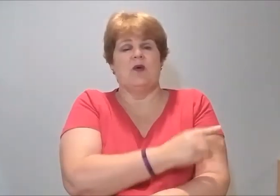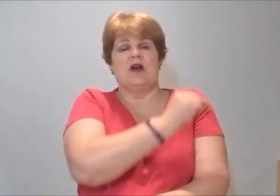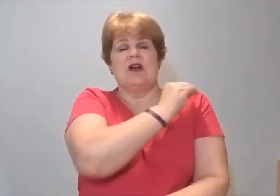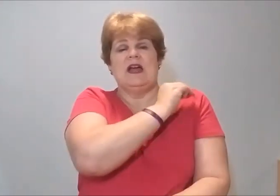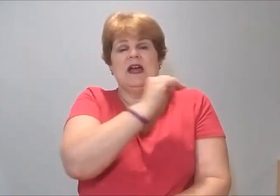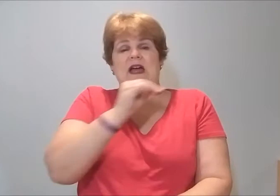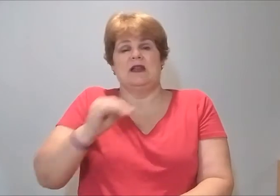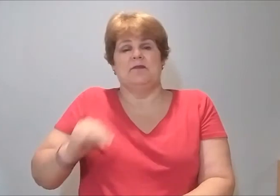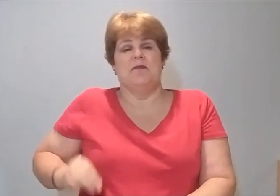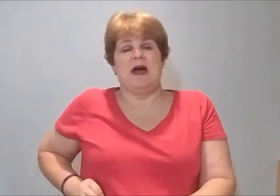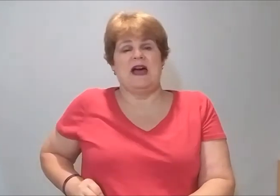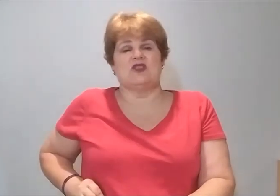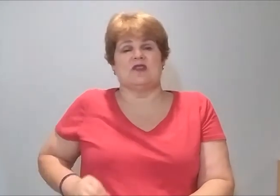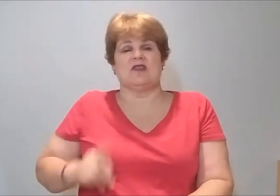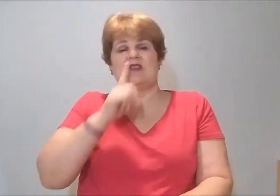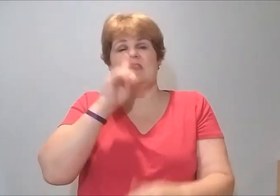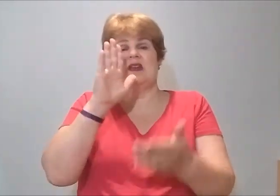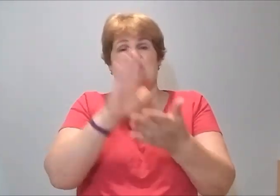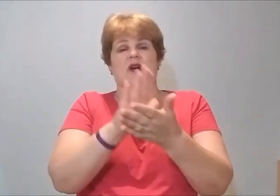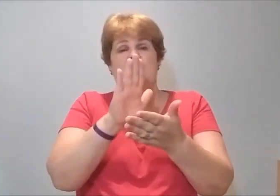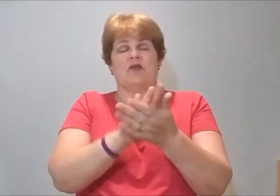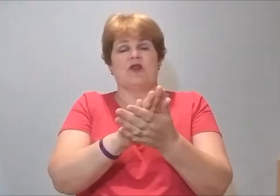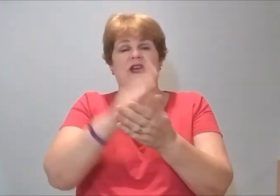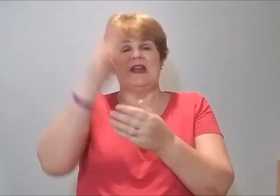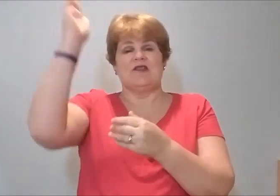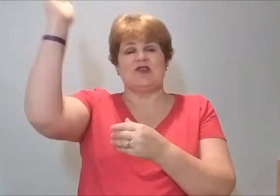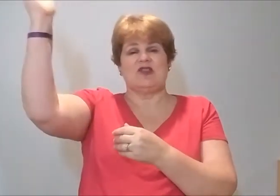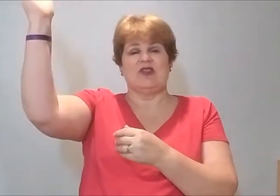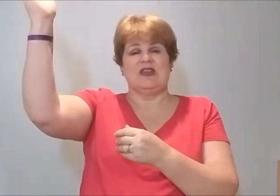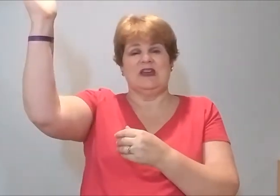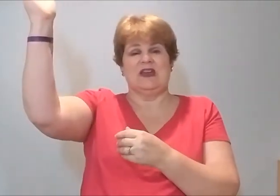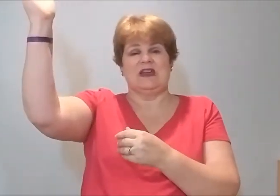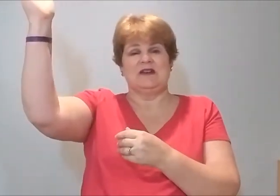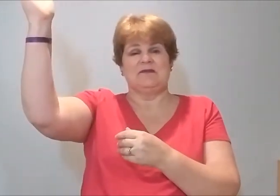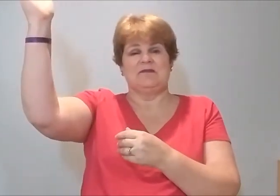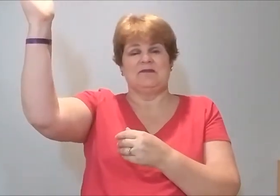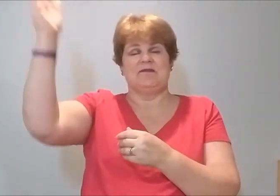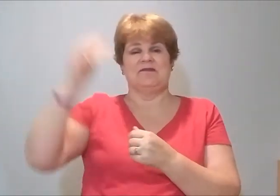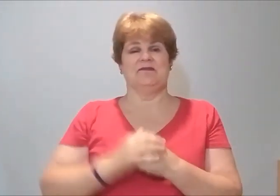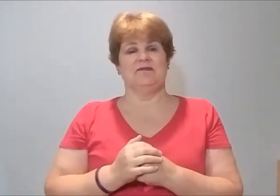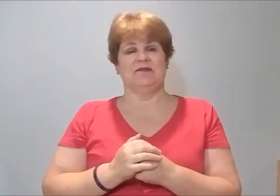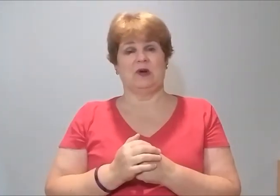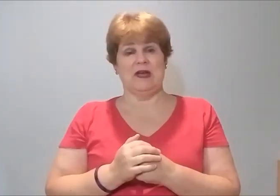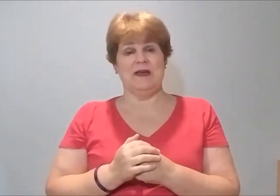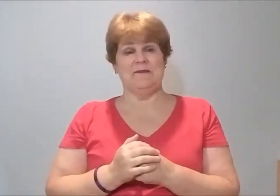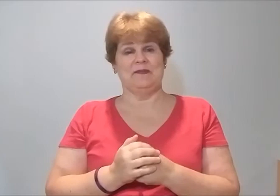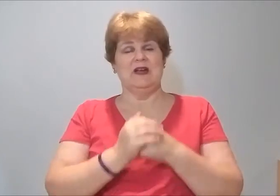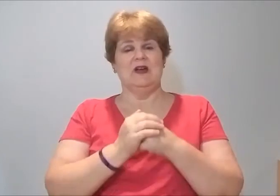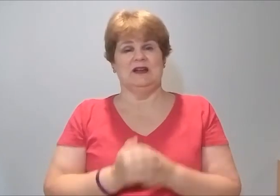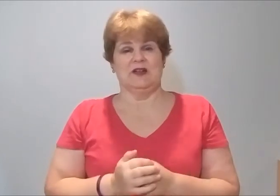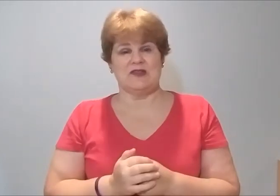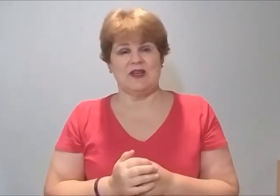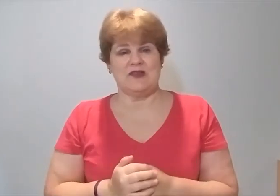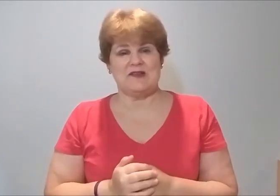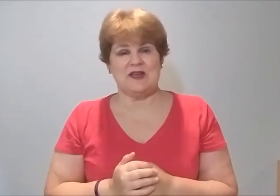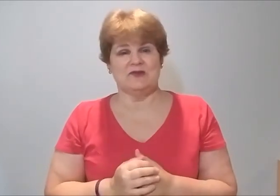Power and majesty, praise to the King. Okay? Now let's take that second